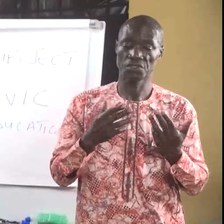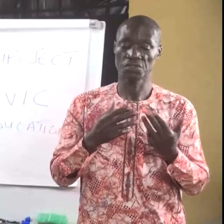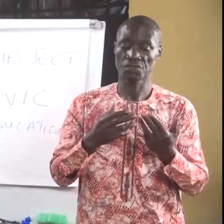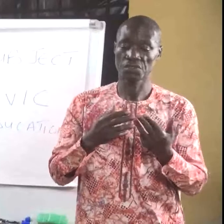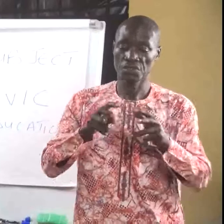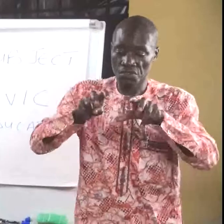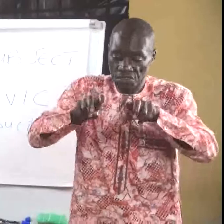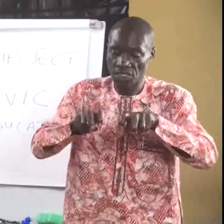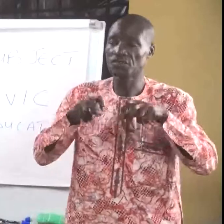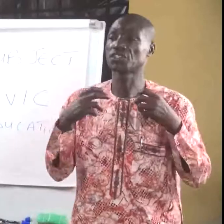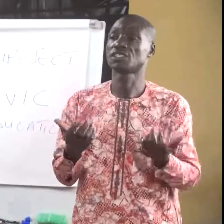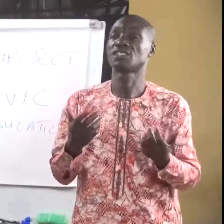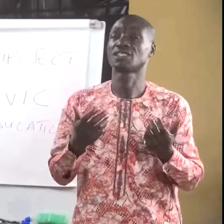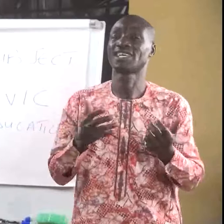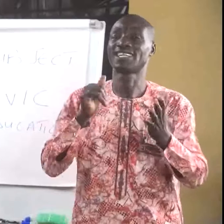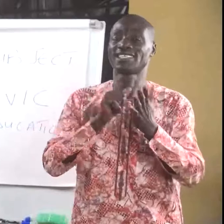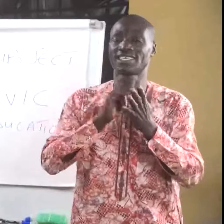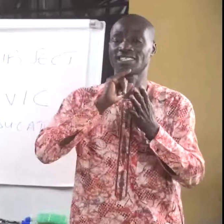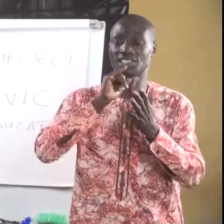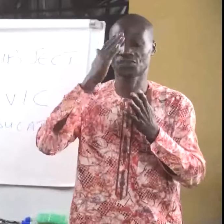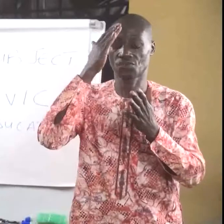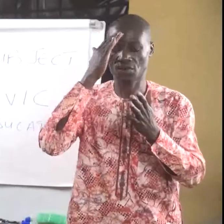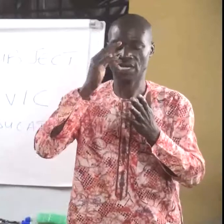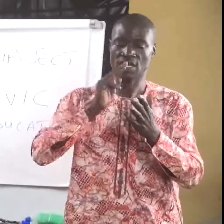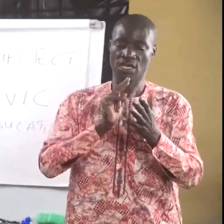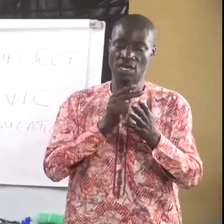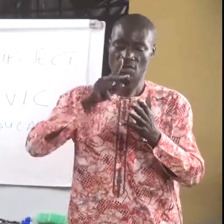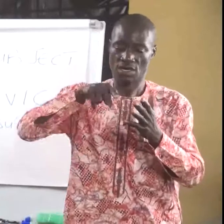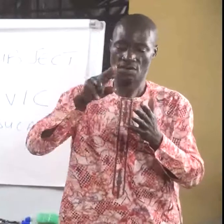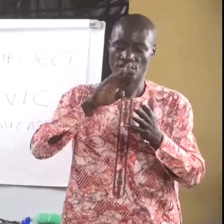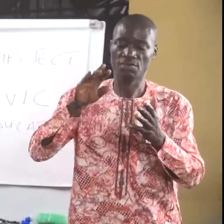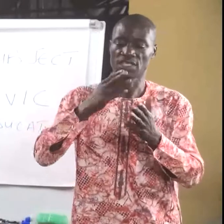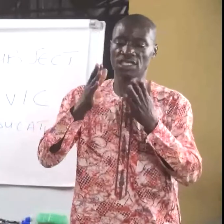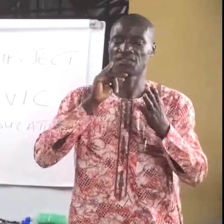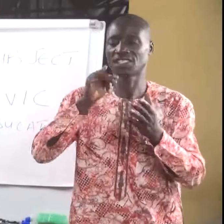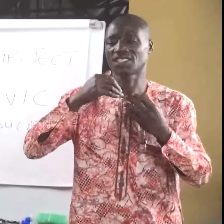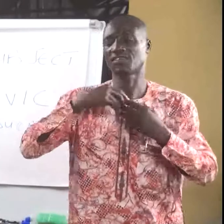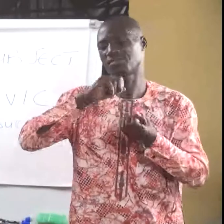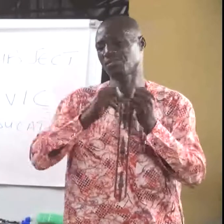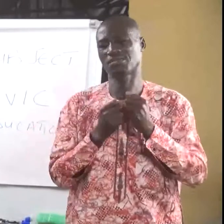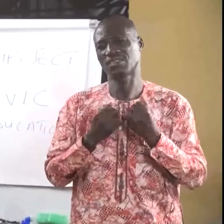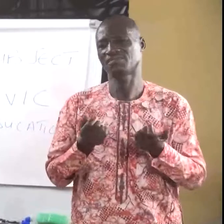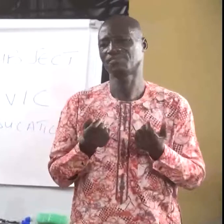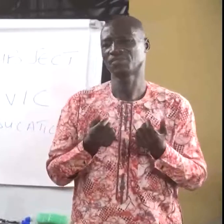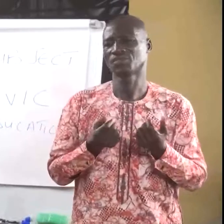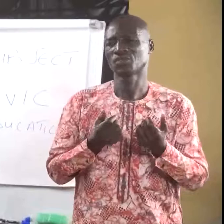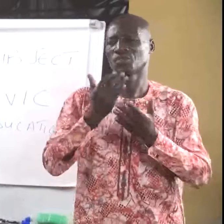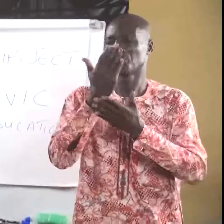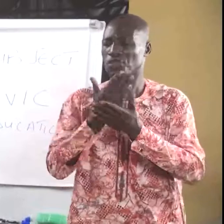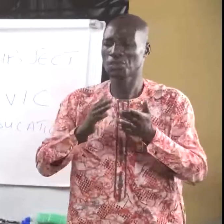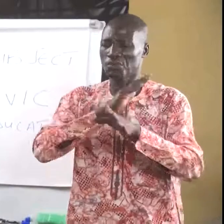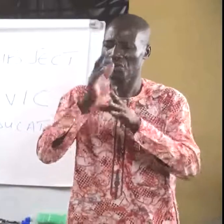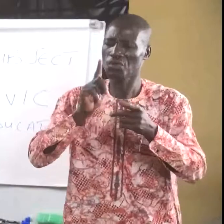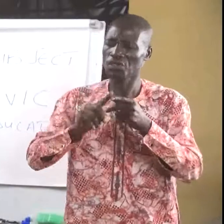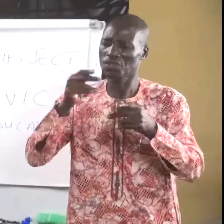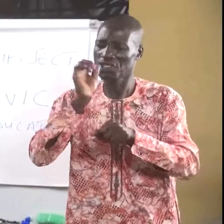Well, Malanas, I'm happy we've been able to summarize and recap where we stopped the last time. And I promise